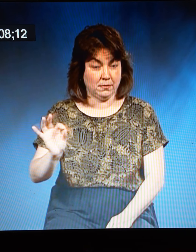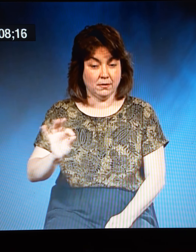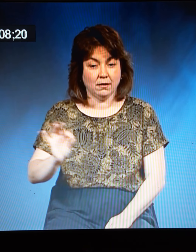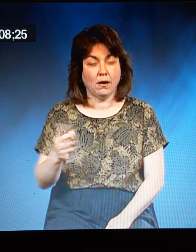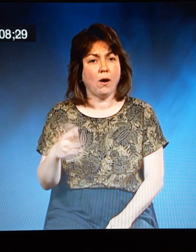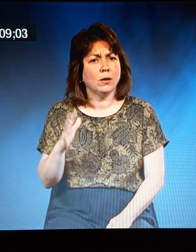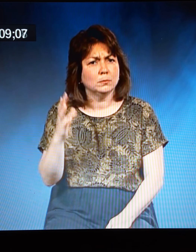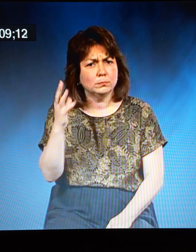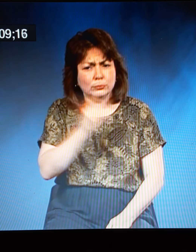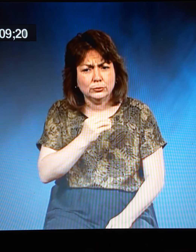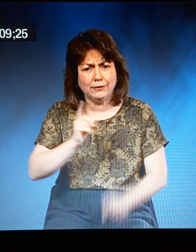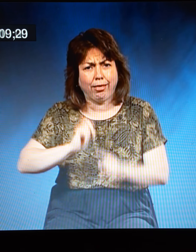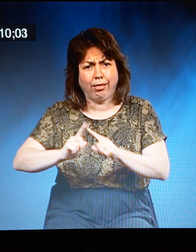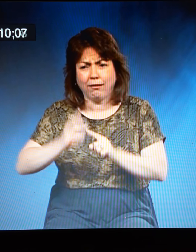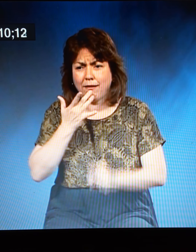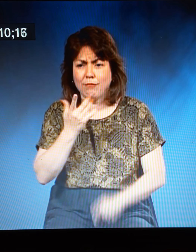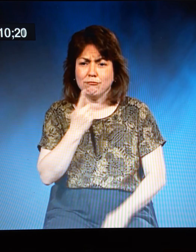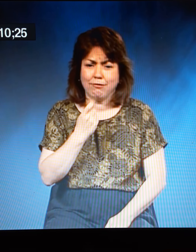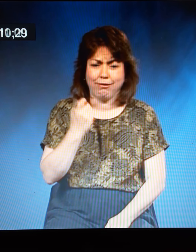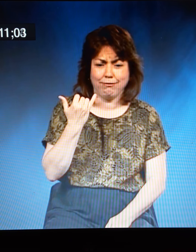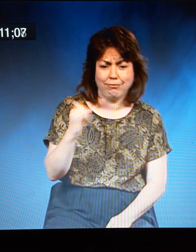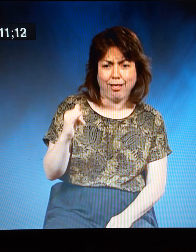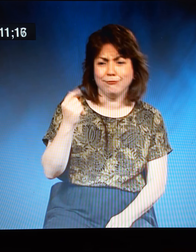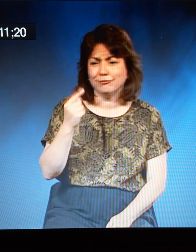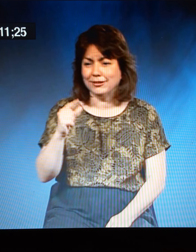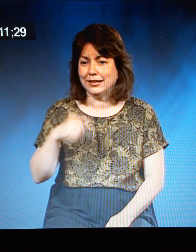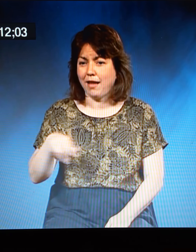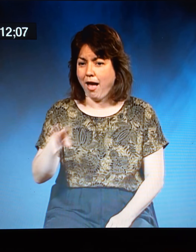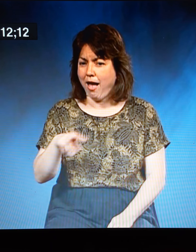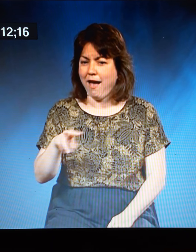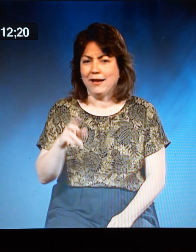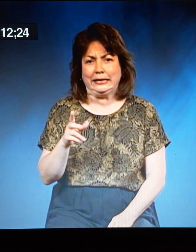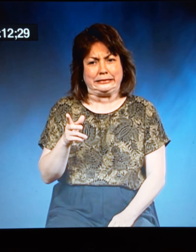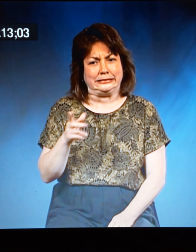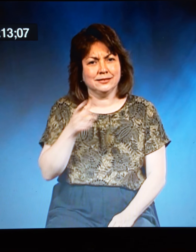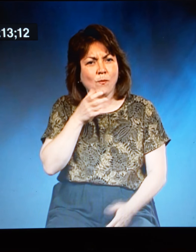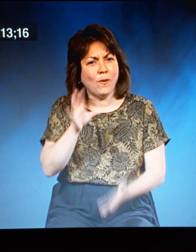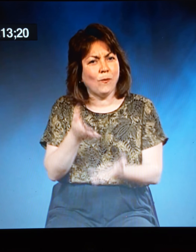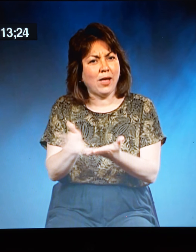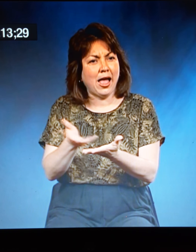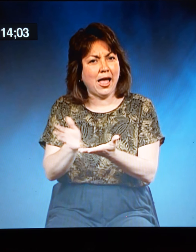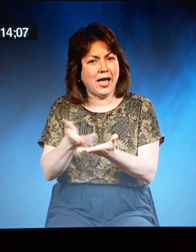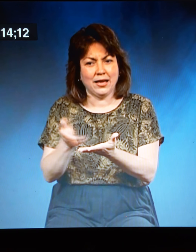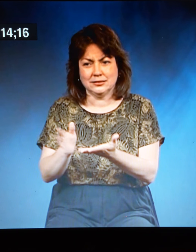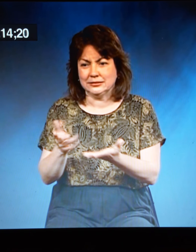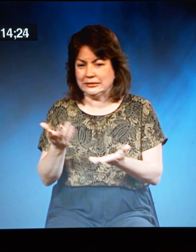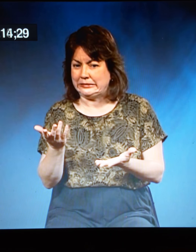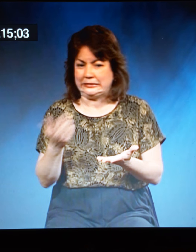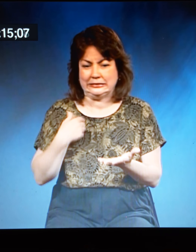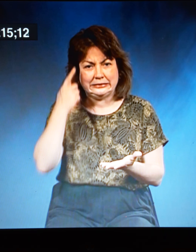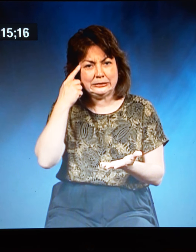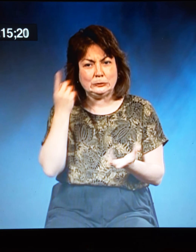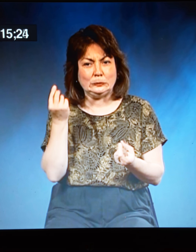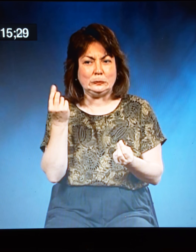were a bunch of jalapeno peppers. It was a beautiful array of colorful jalapeno peppers,